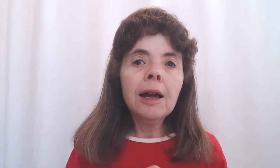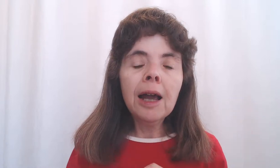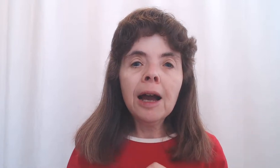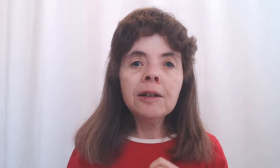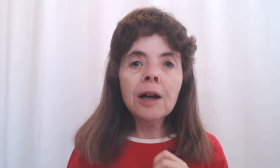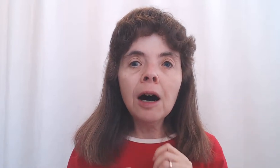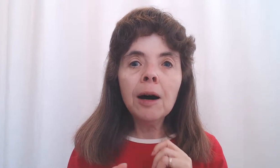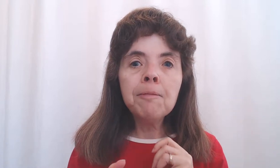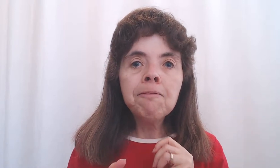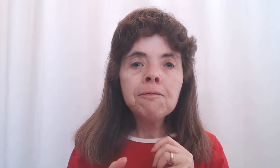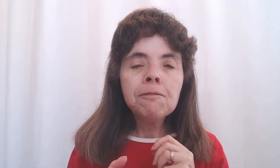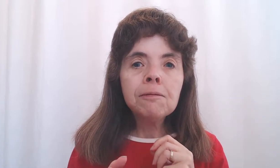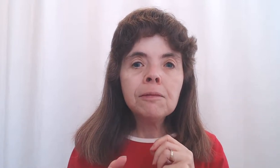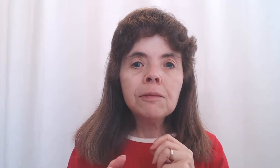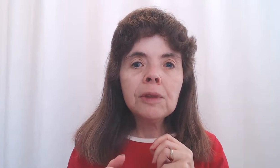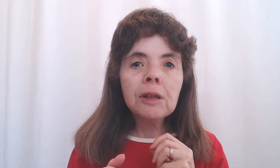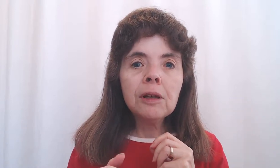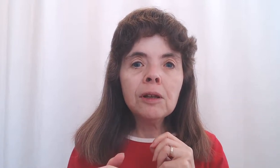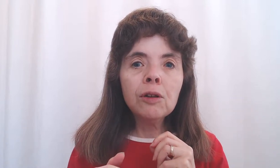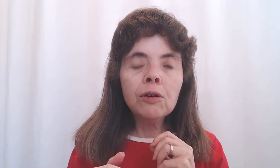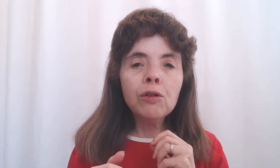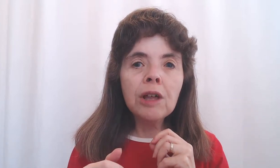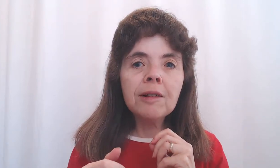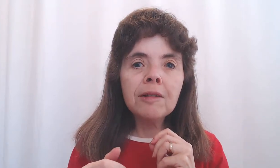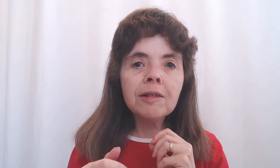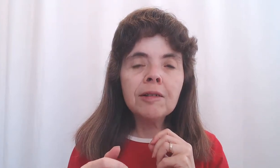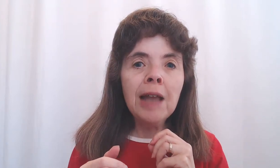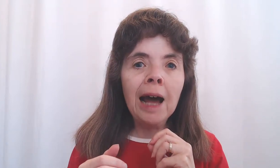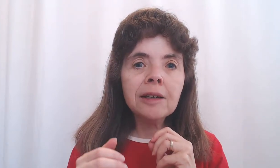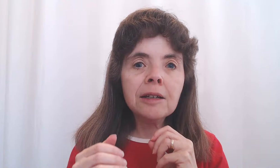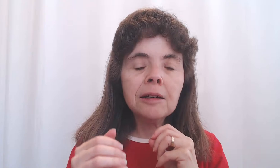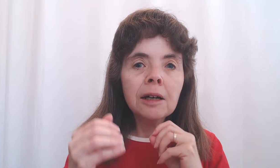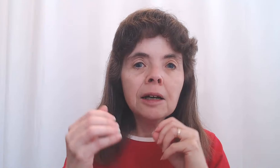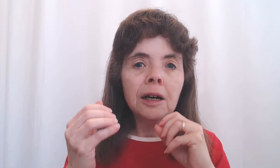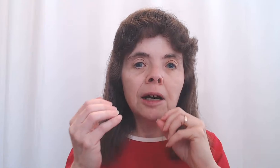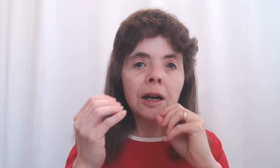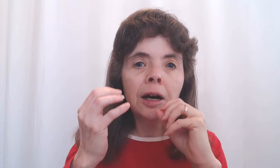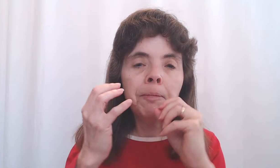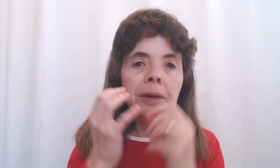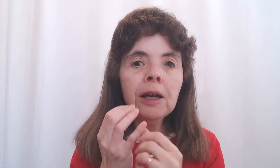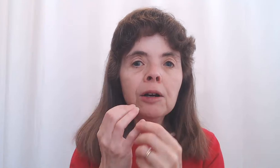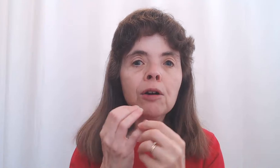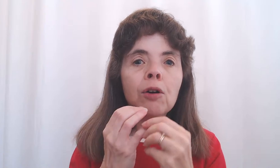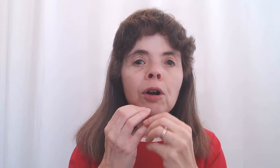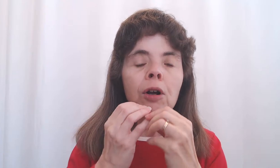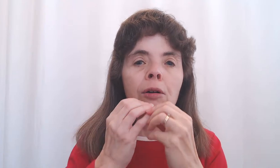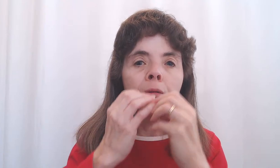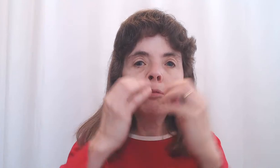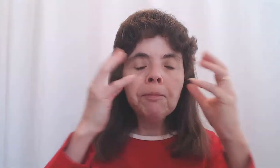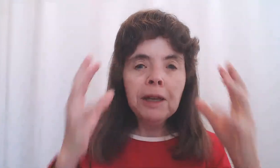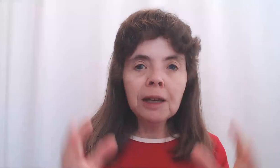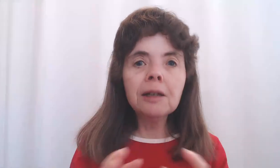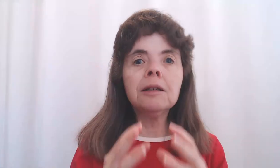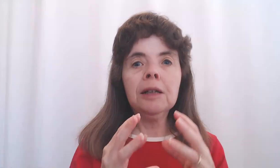And Jesus does not appear repeatedly,